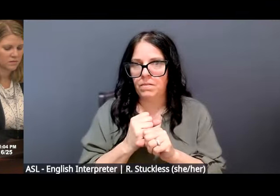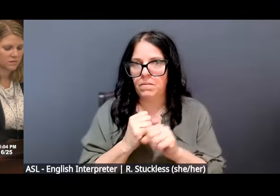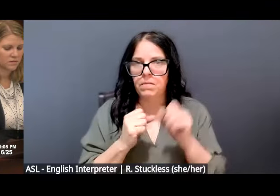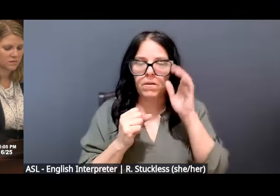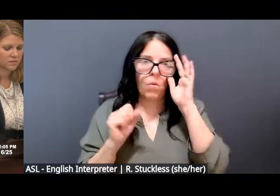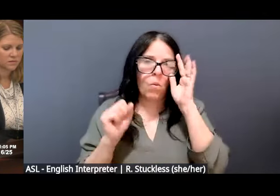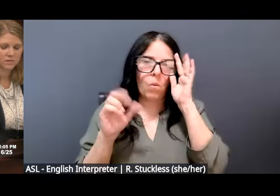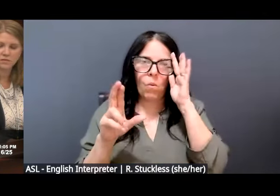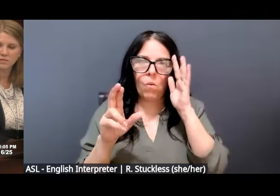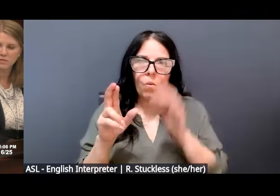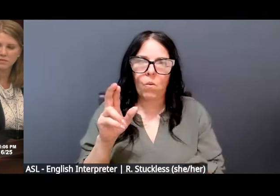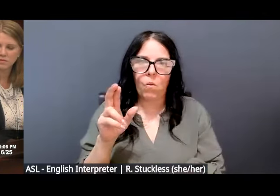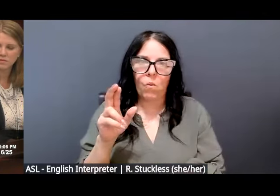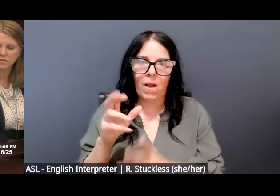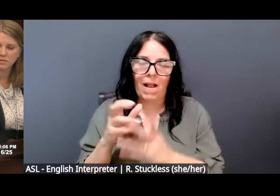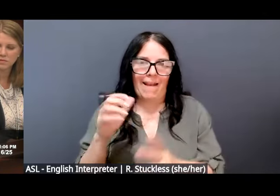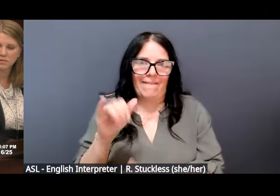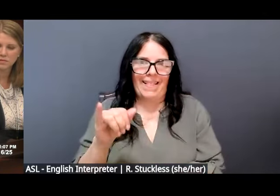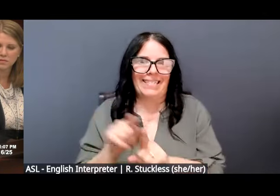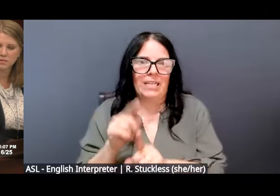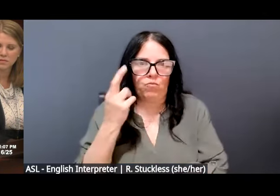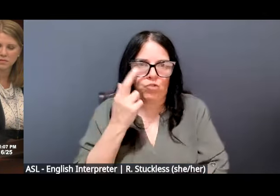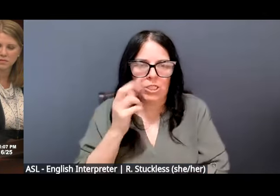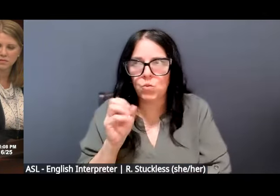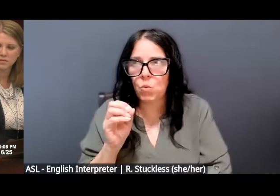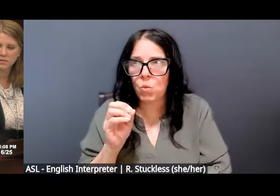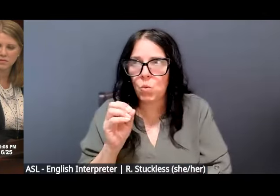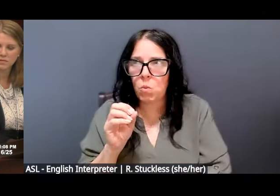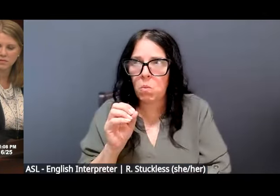For that same reason. So that's